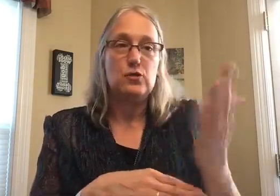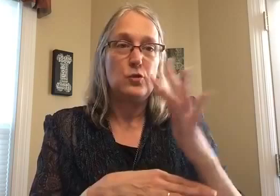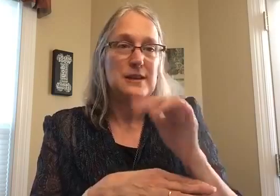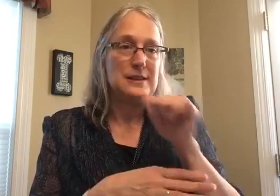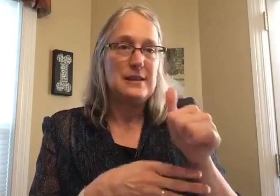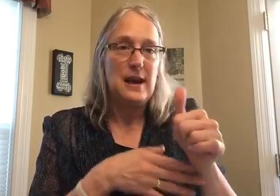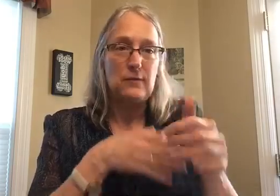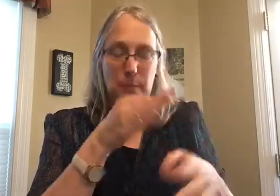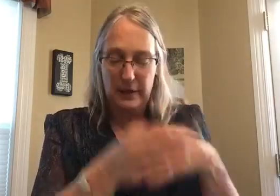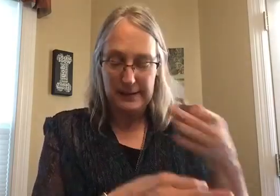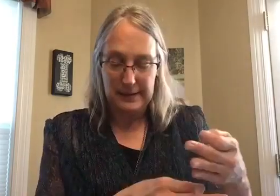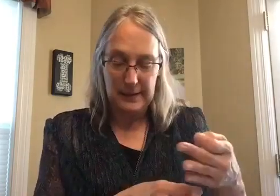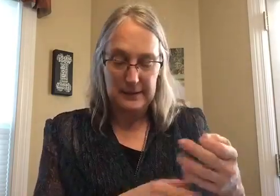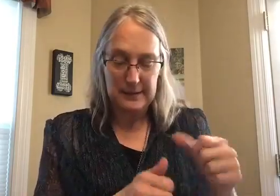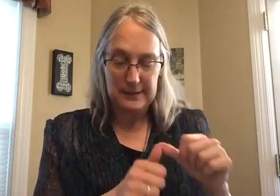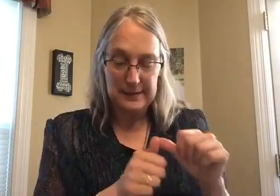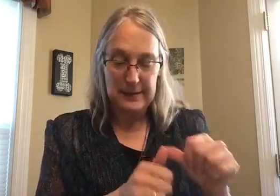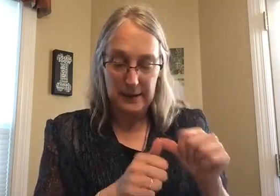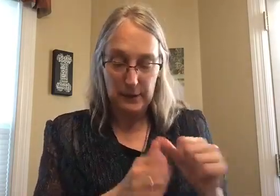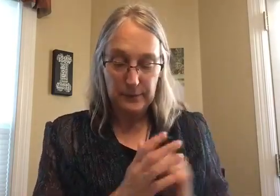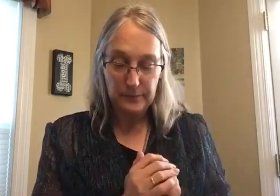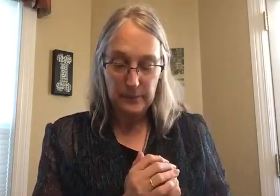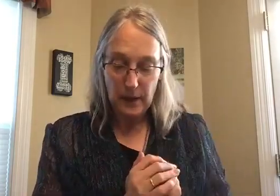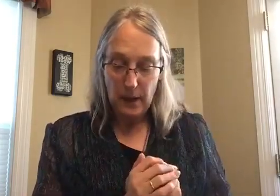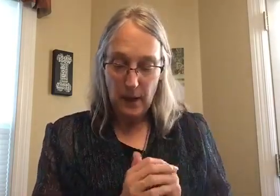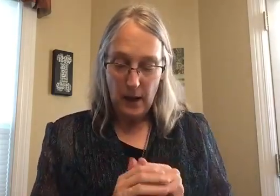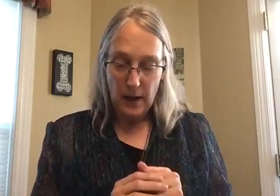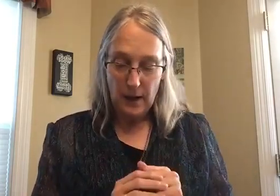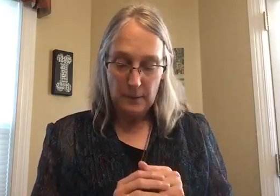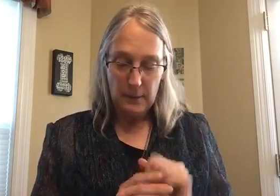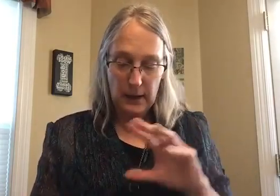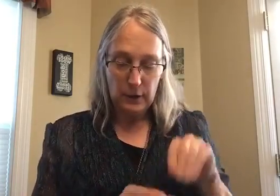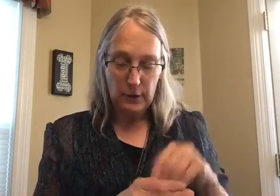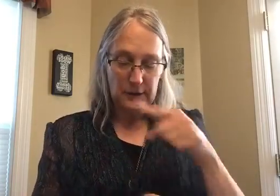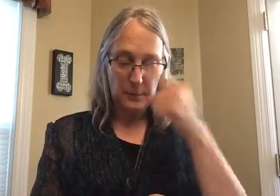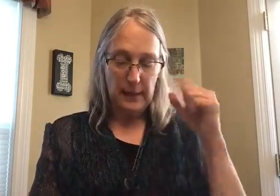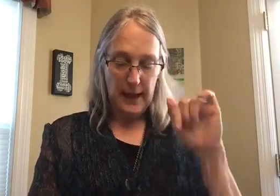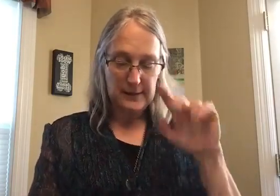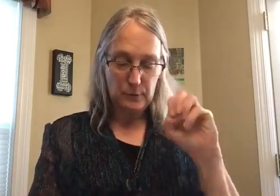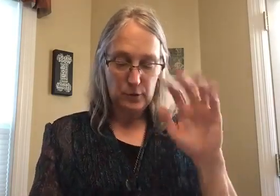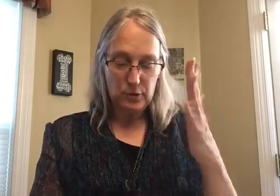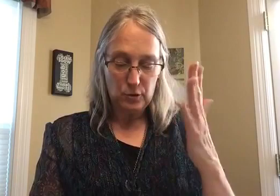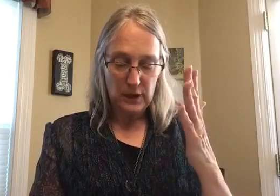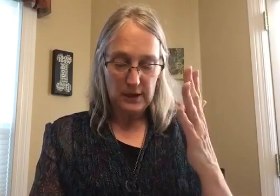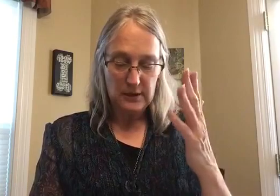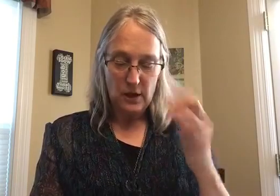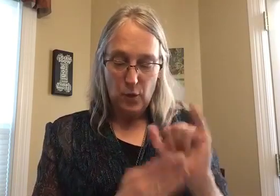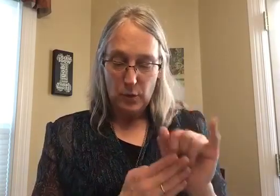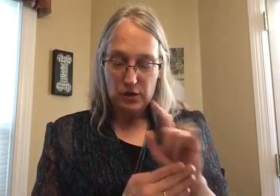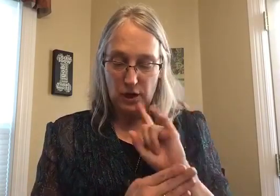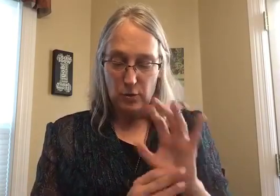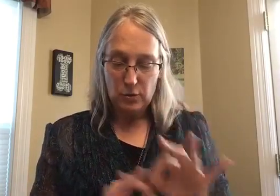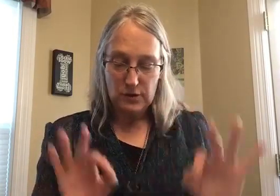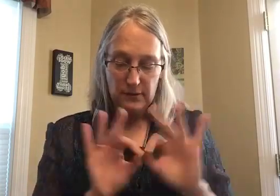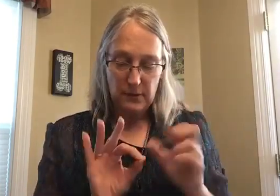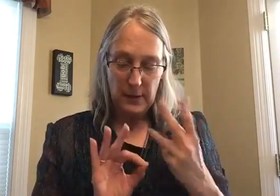trees and not replacing. It's a sustainable, including the black spruce trees, which are crucial for